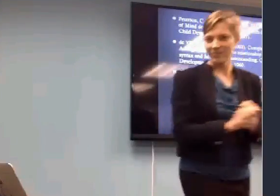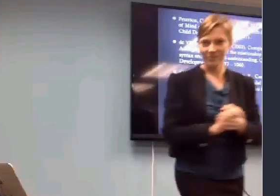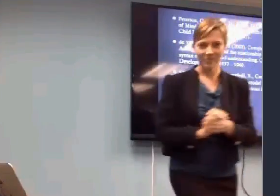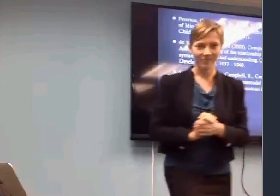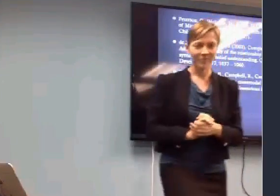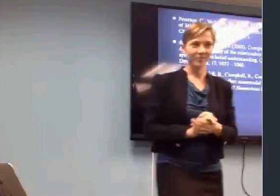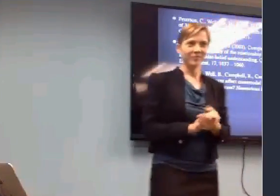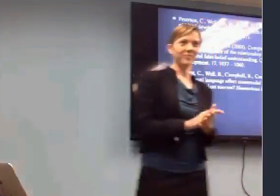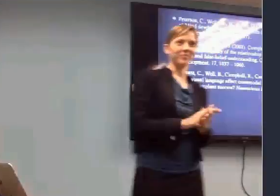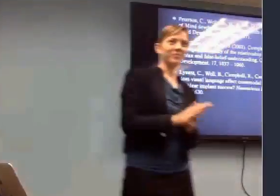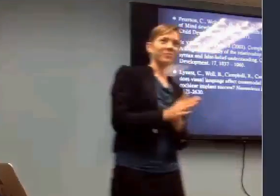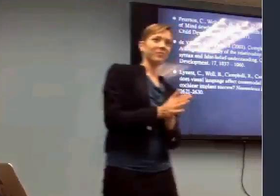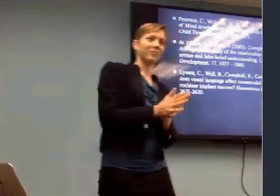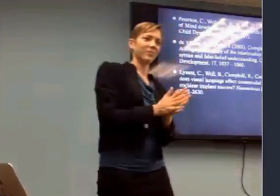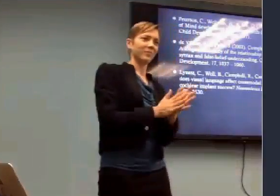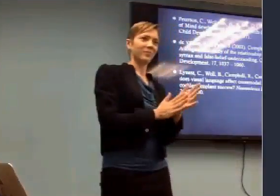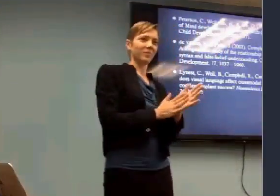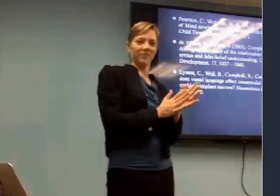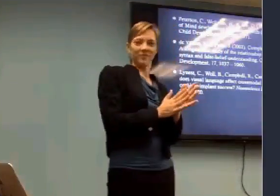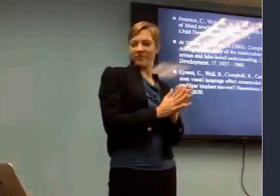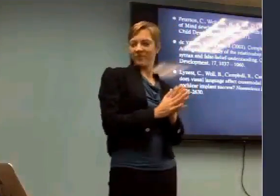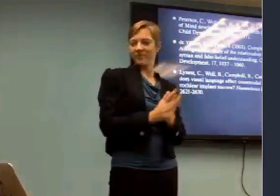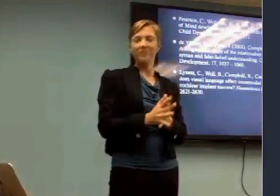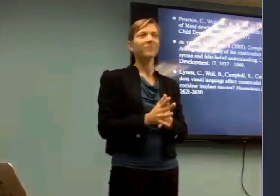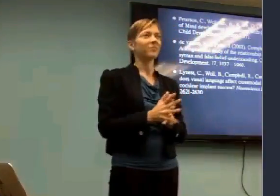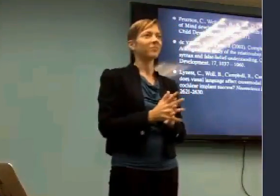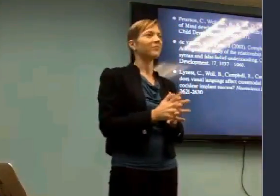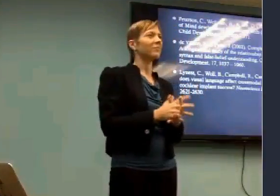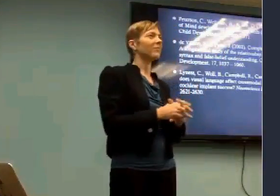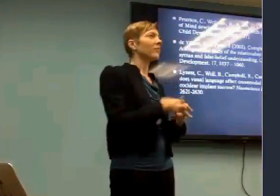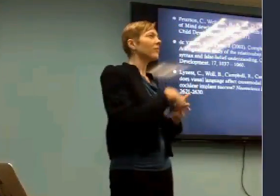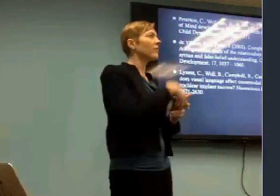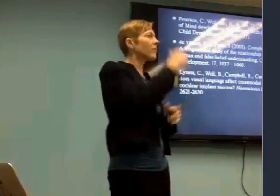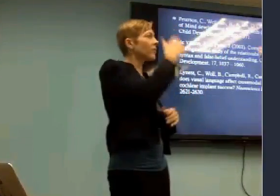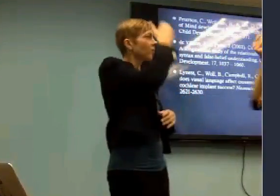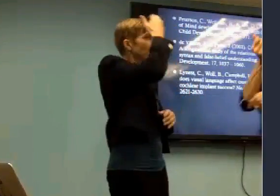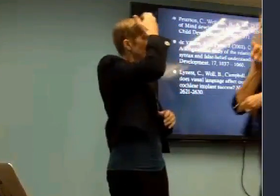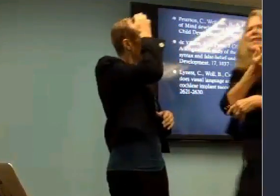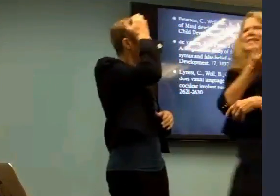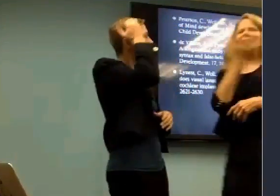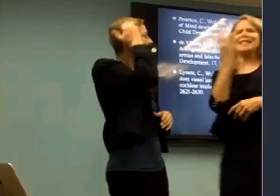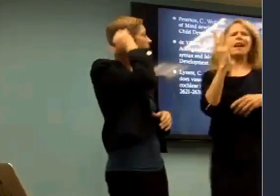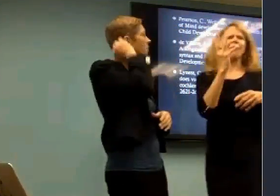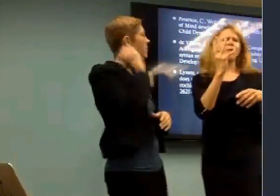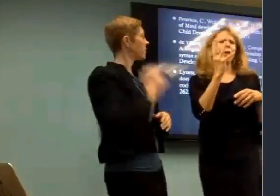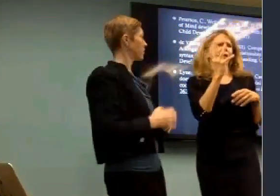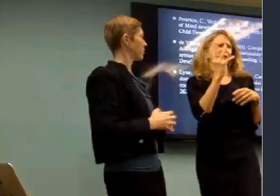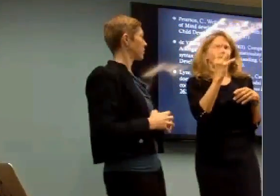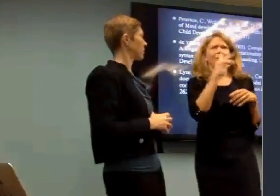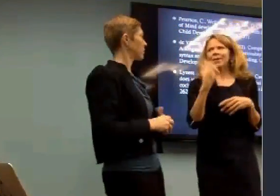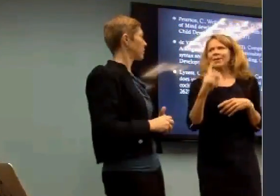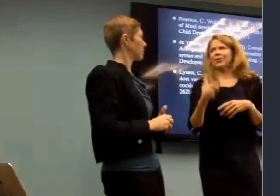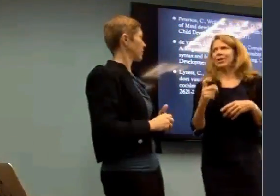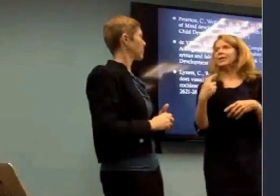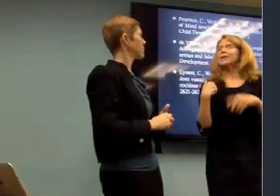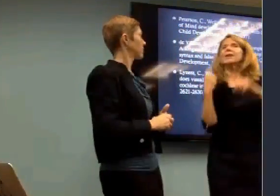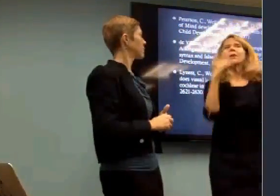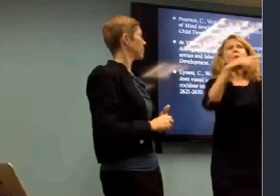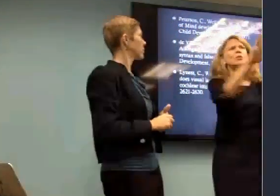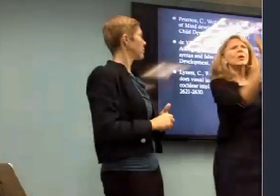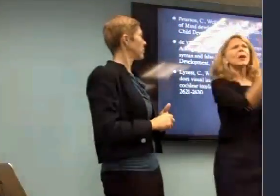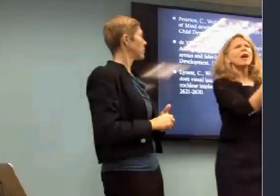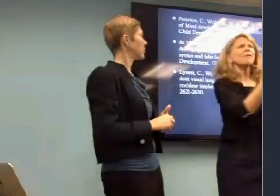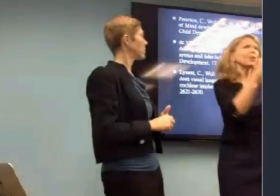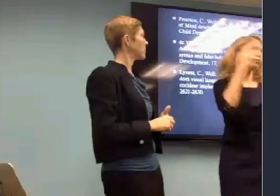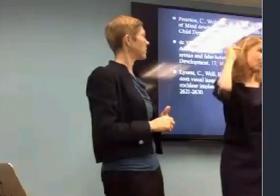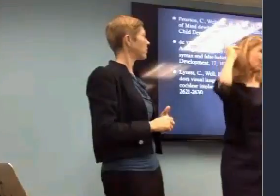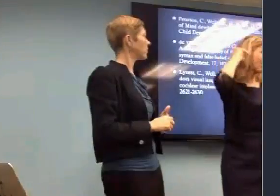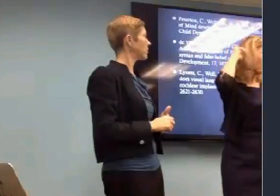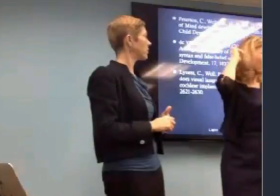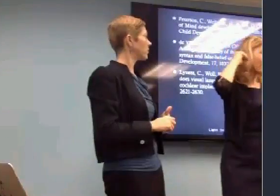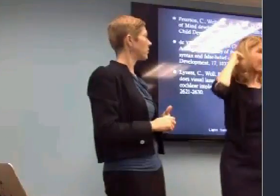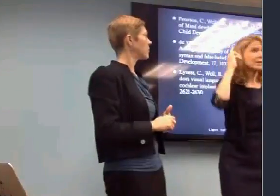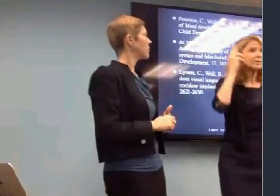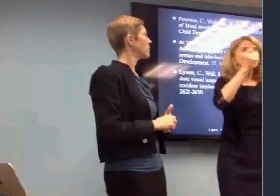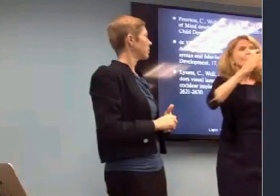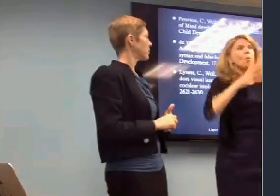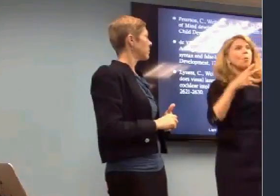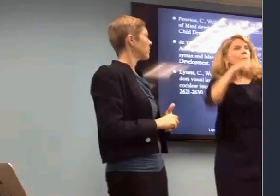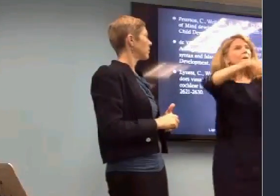Yeah, several questions. I like the conference was on cochlear implants. And the woman who gave the presentation kind of